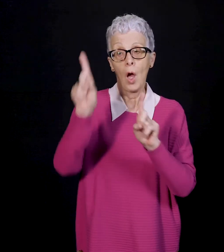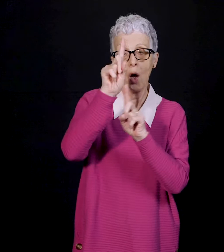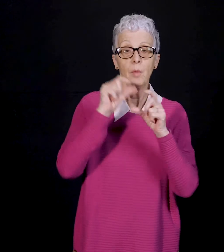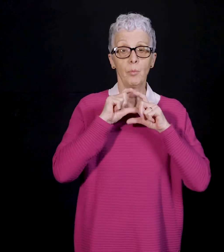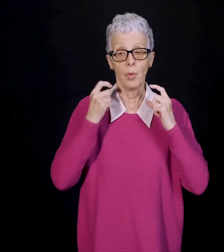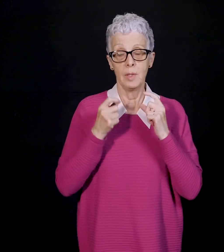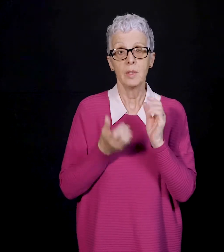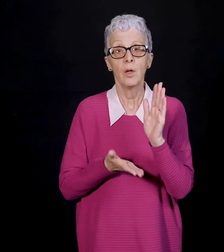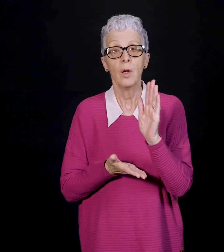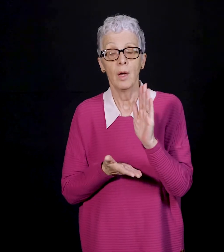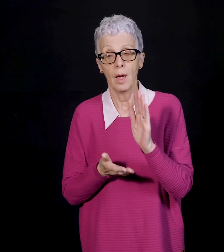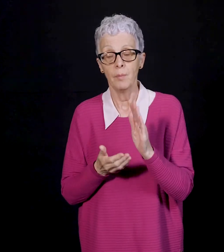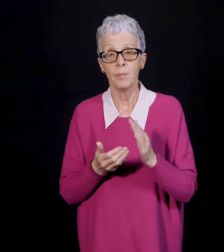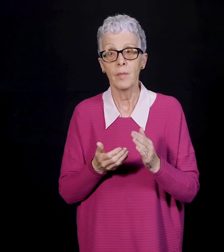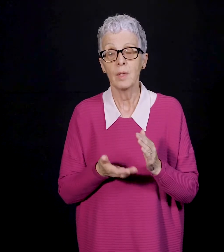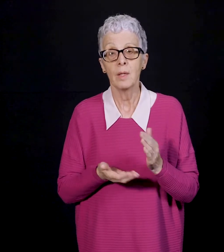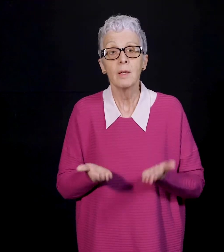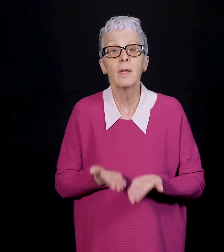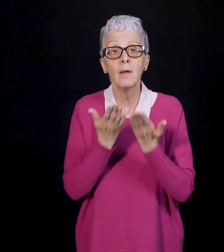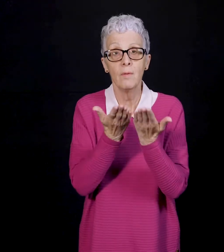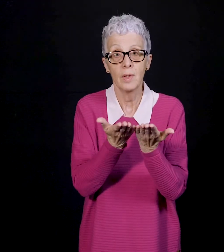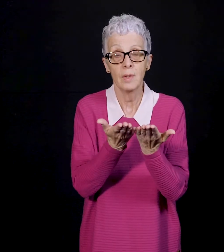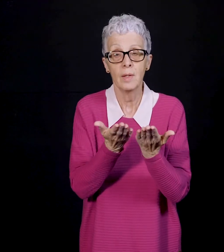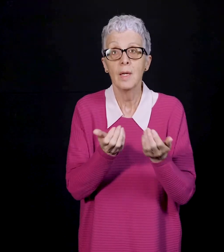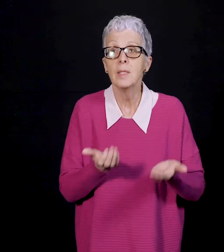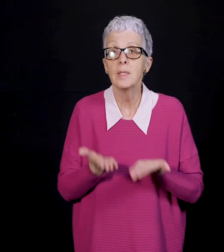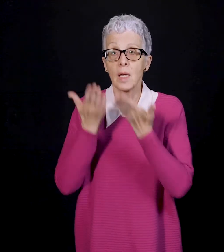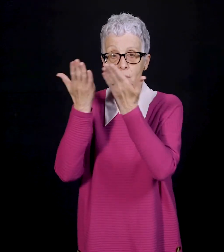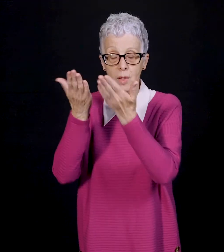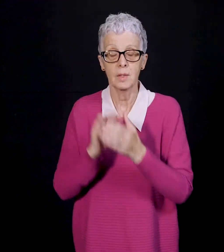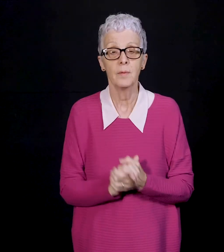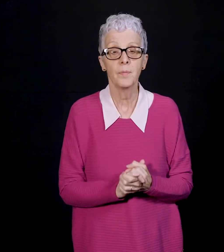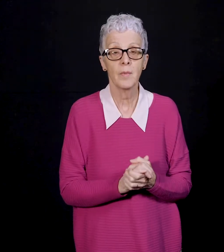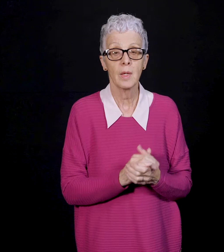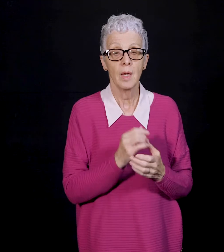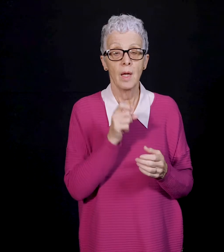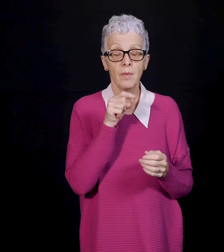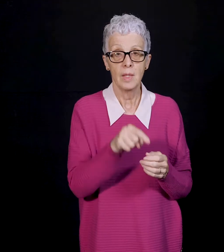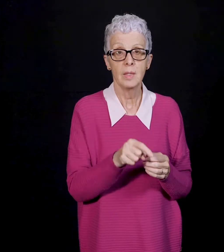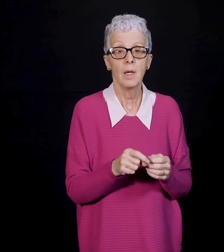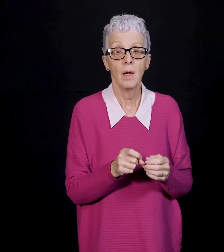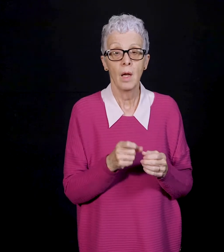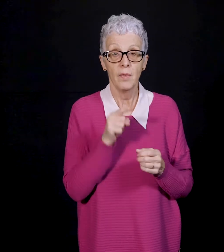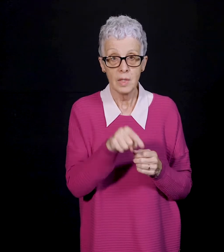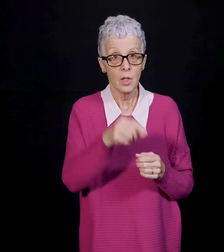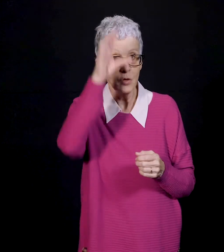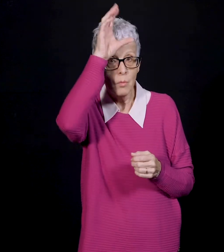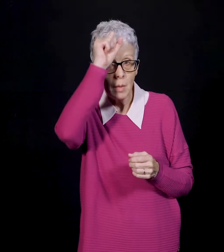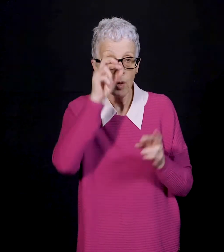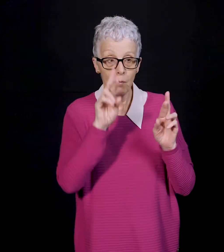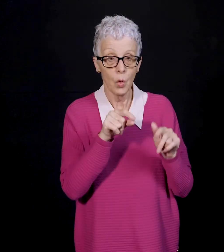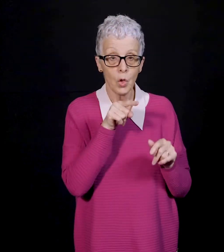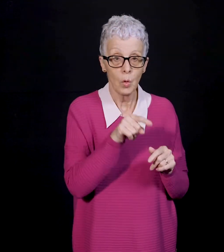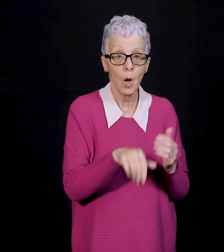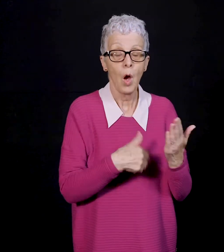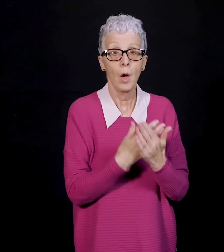ritual. But it says in verse 29, to the people of Israel said, "This is to be a lasting ordinance for you on